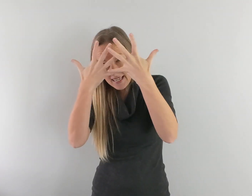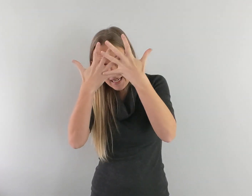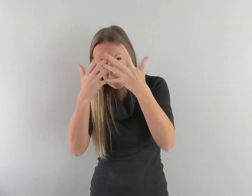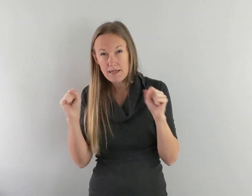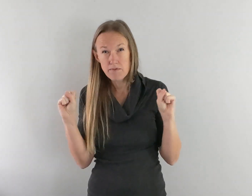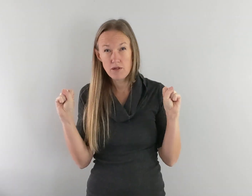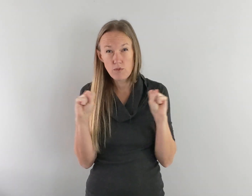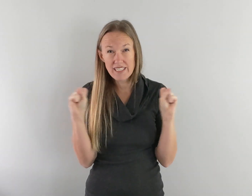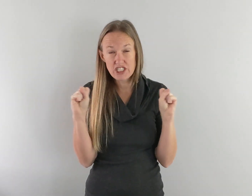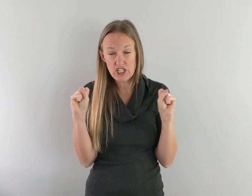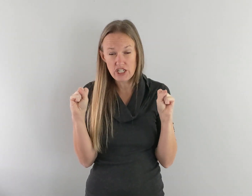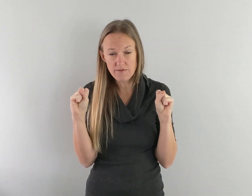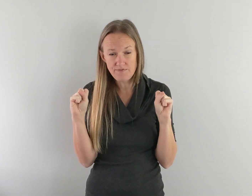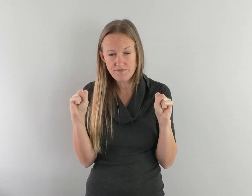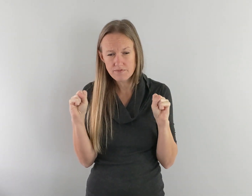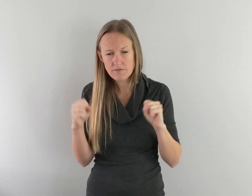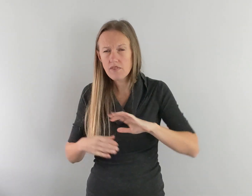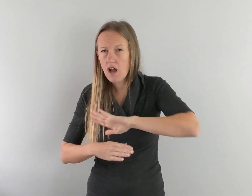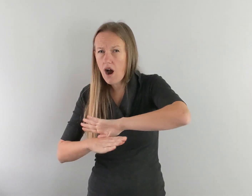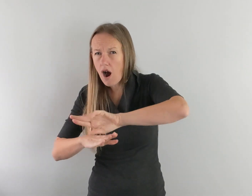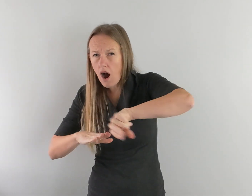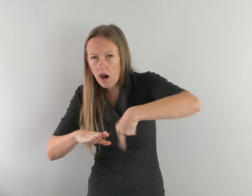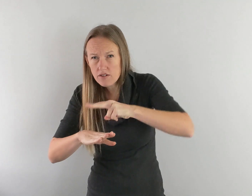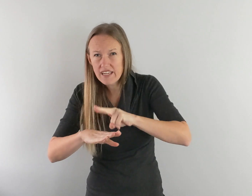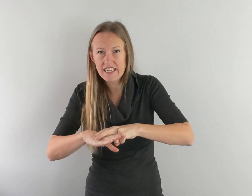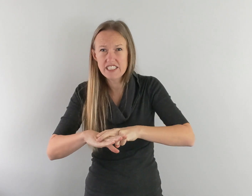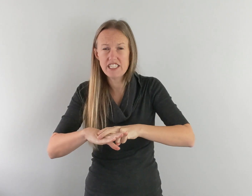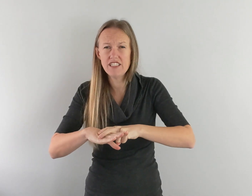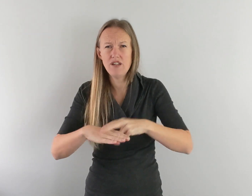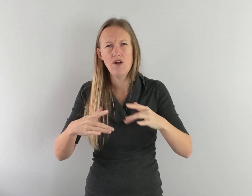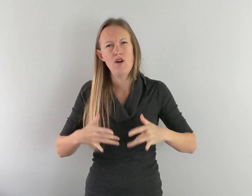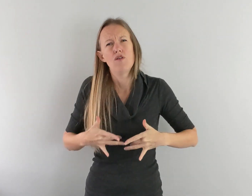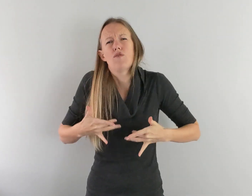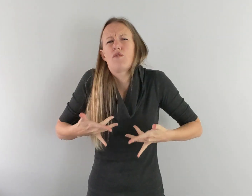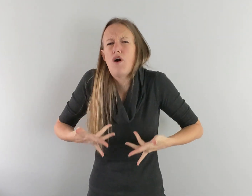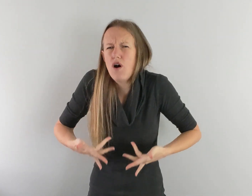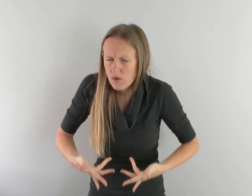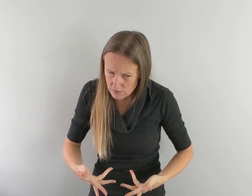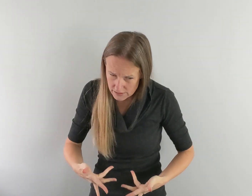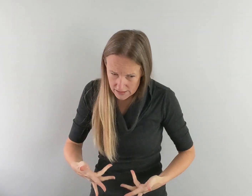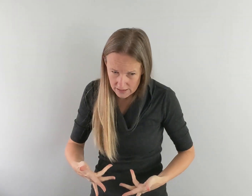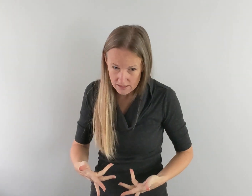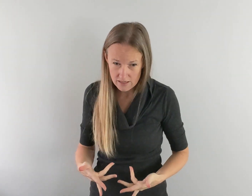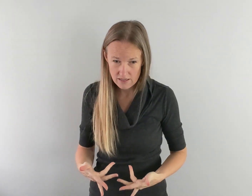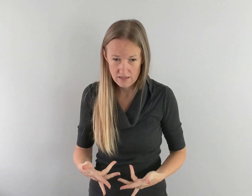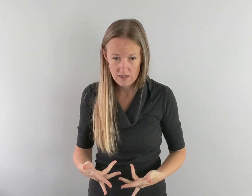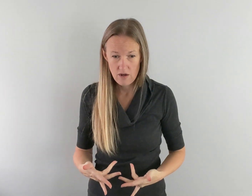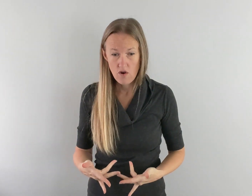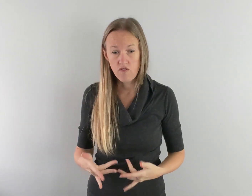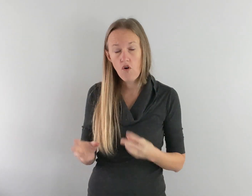bleak midwinter, all creation groans